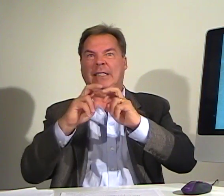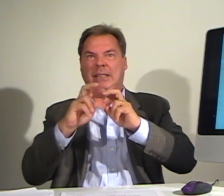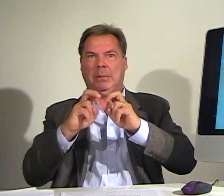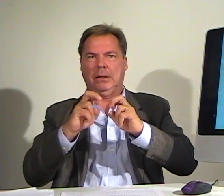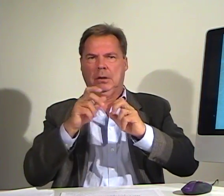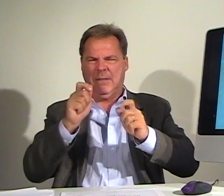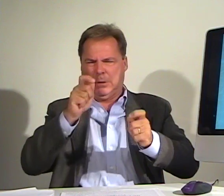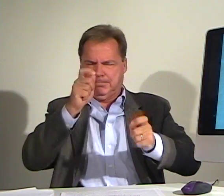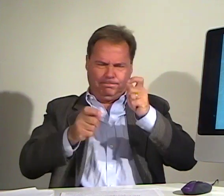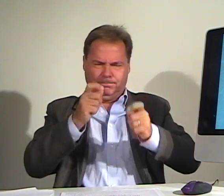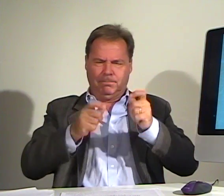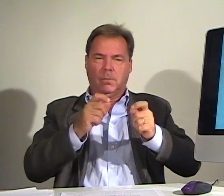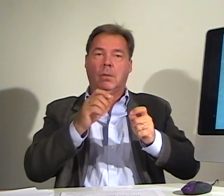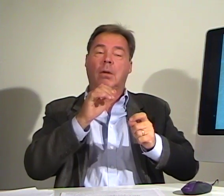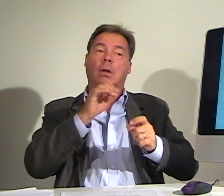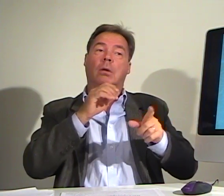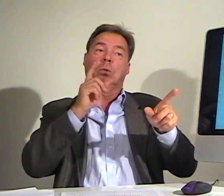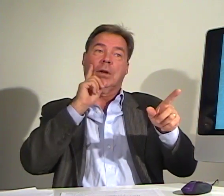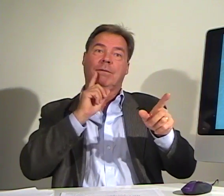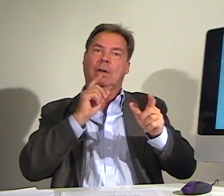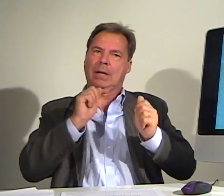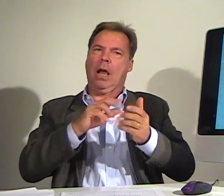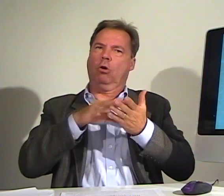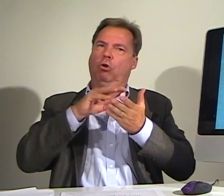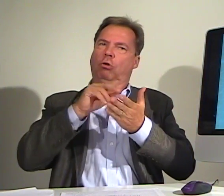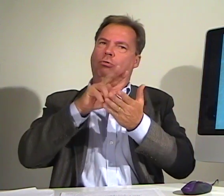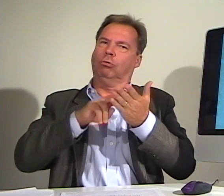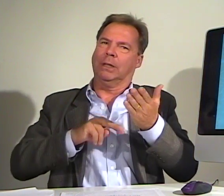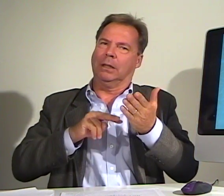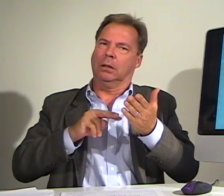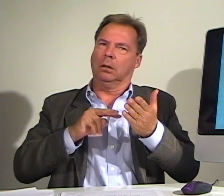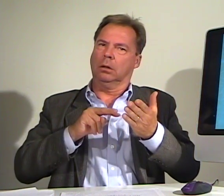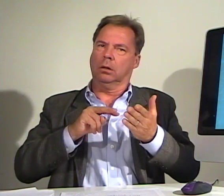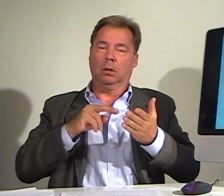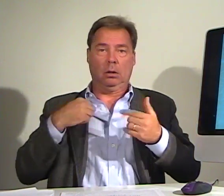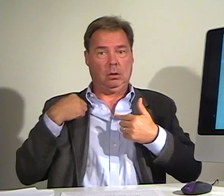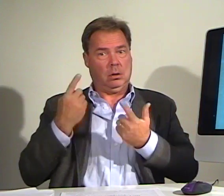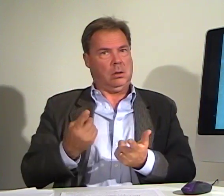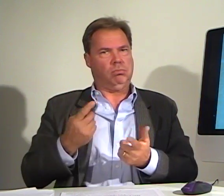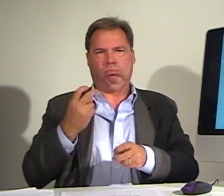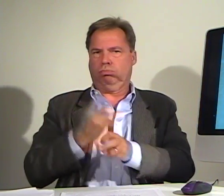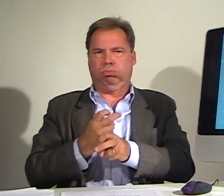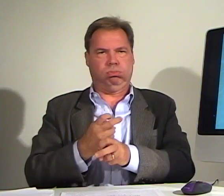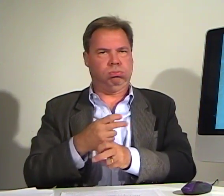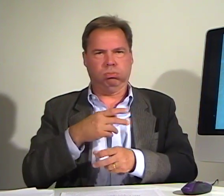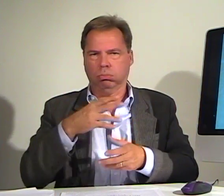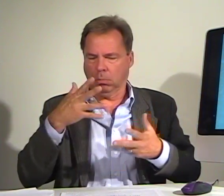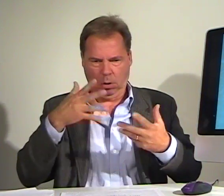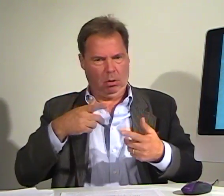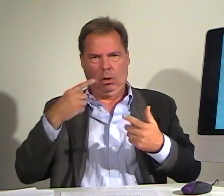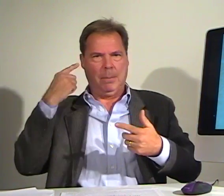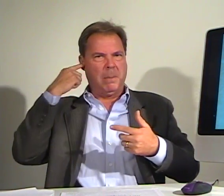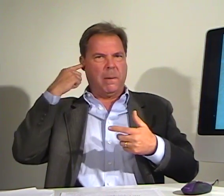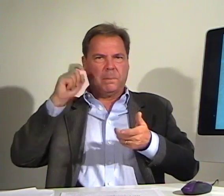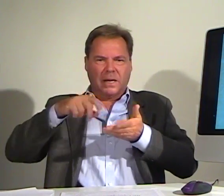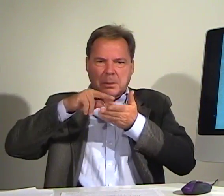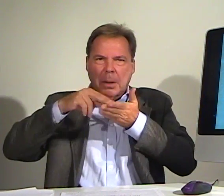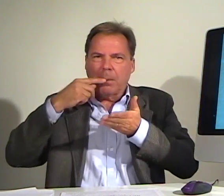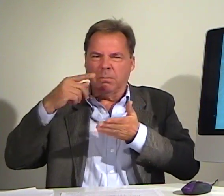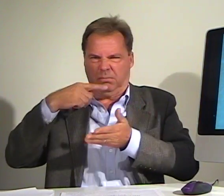curriculum, instruction, and assessments and making any changes that would allow deaf students to learn how to read. In the past, it's been very